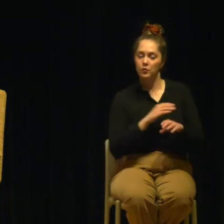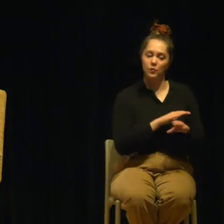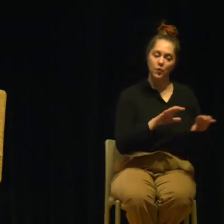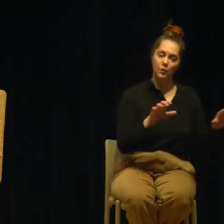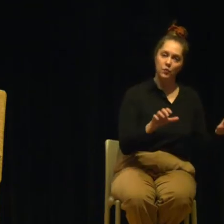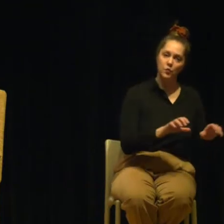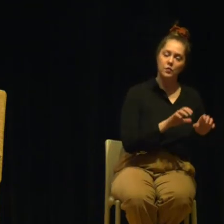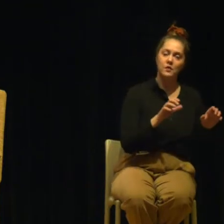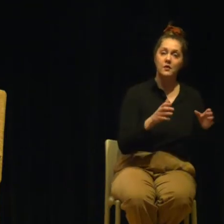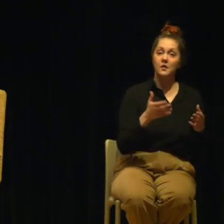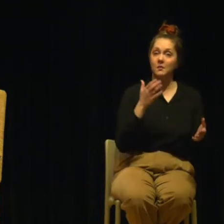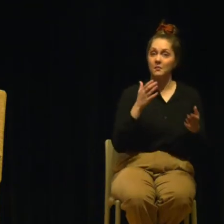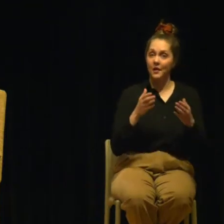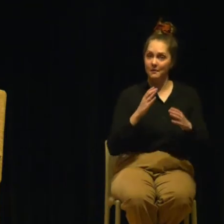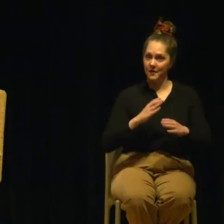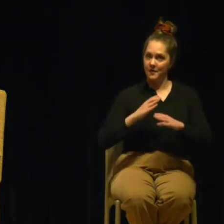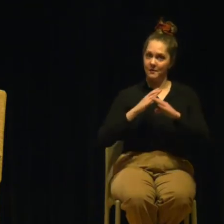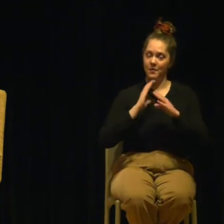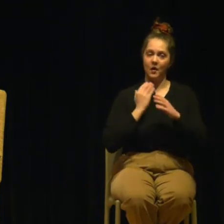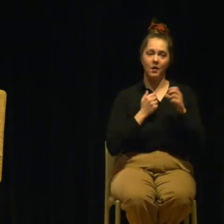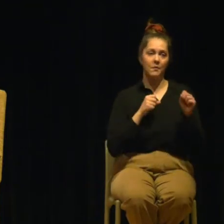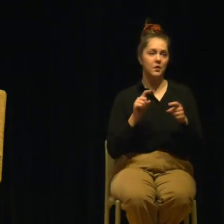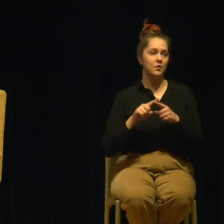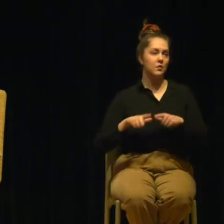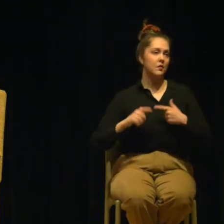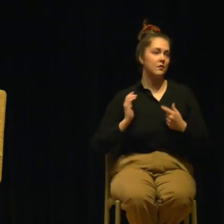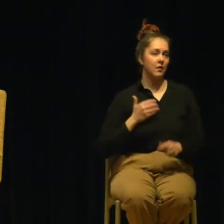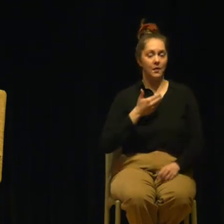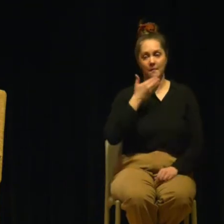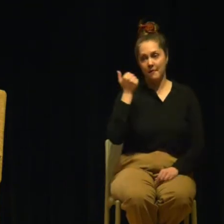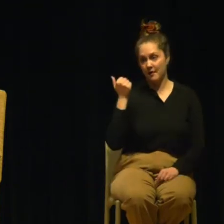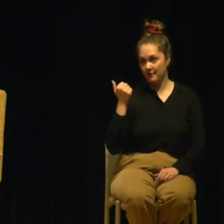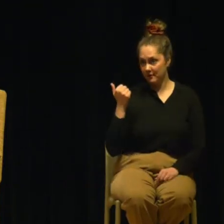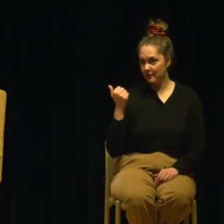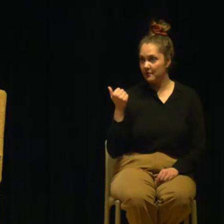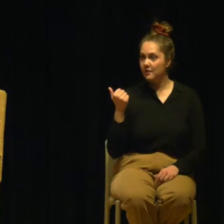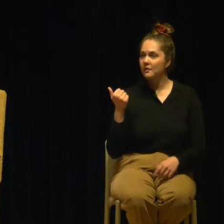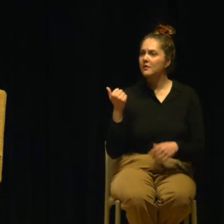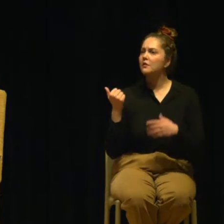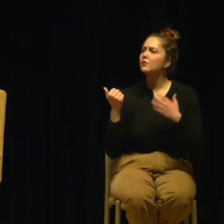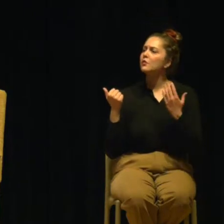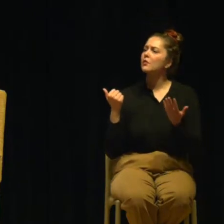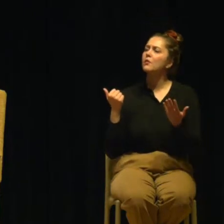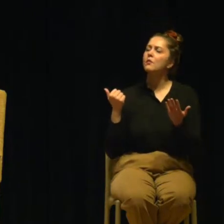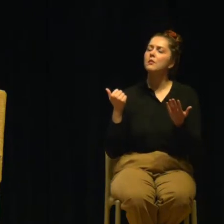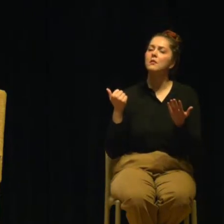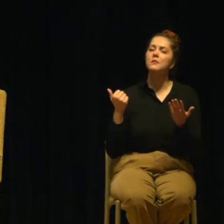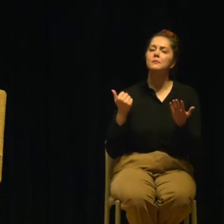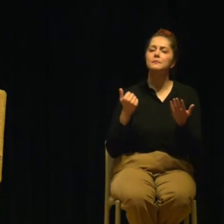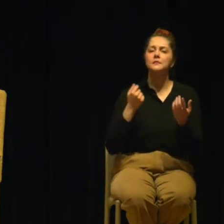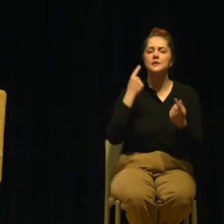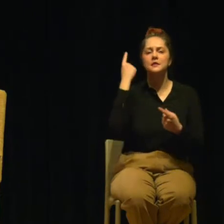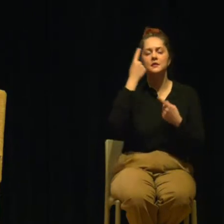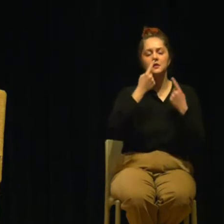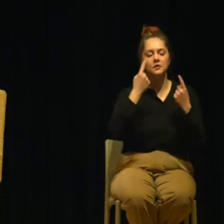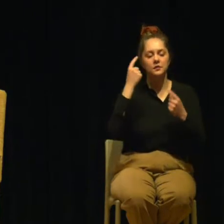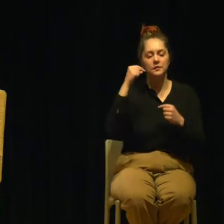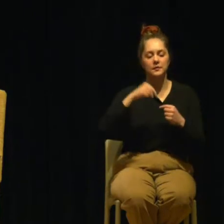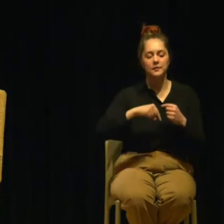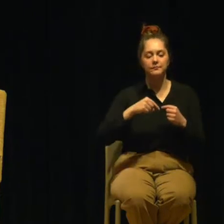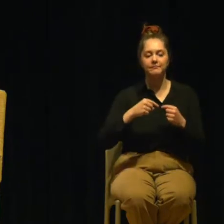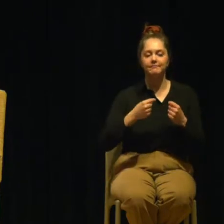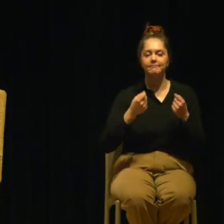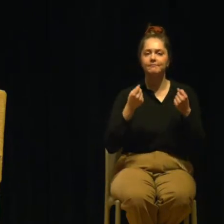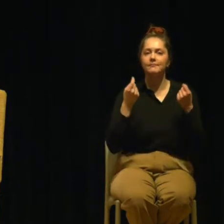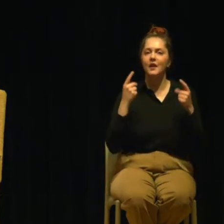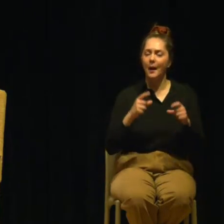be inhibiting our ability to live our best lives. So take this into account. You know, there have been